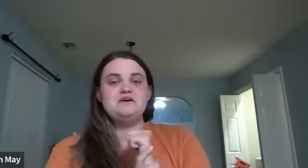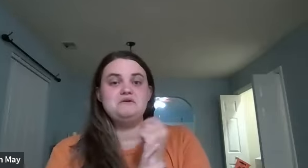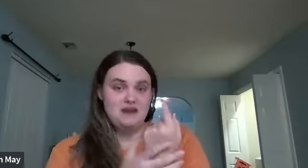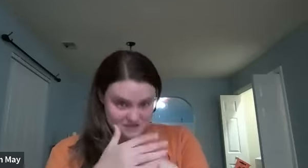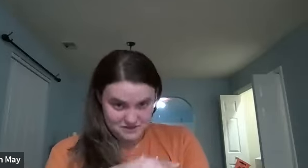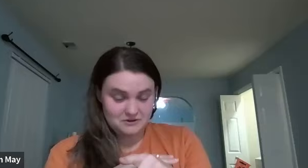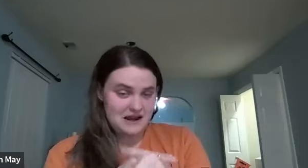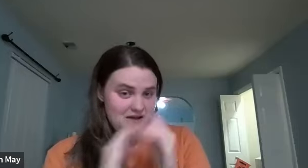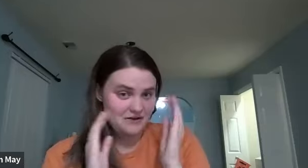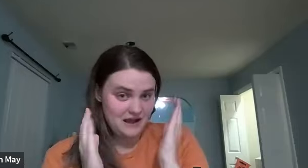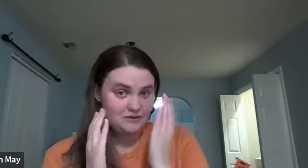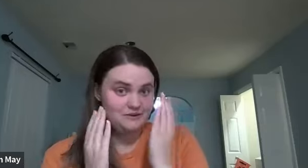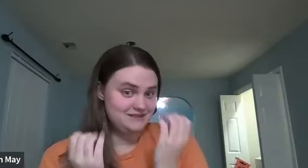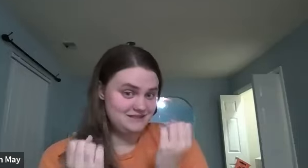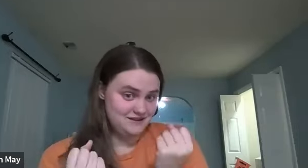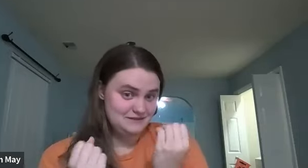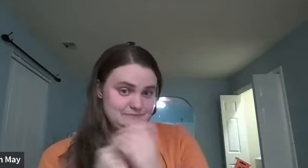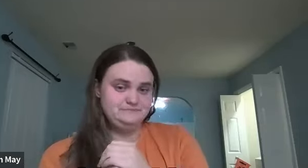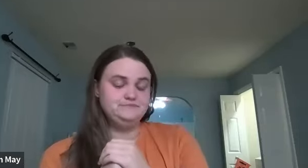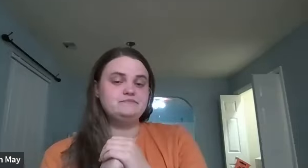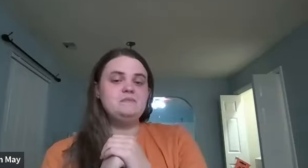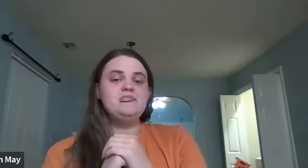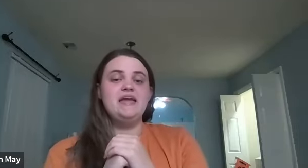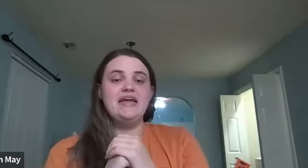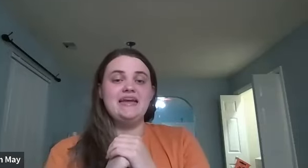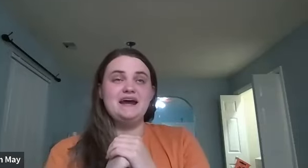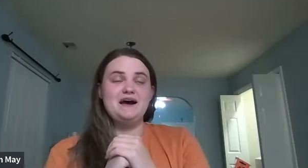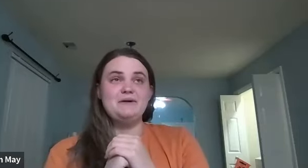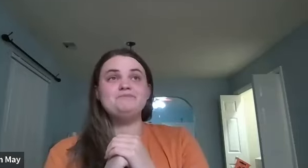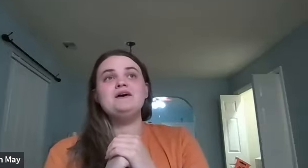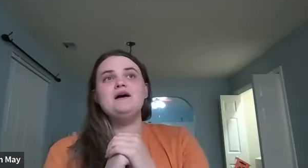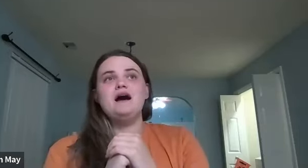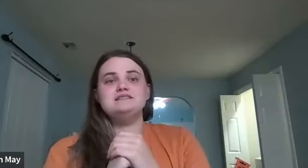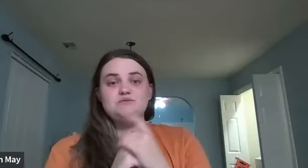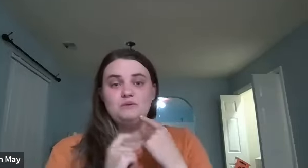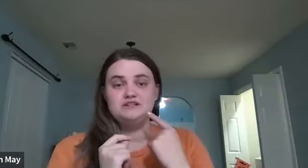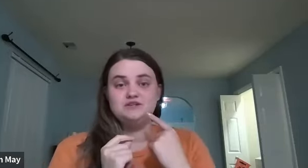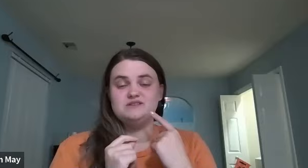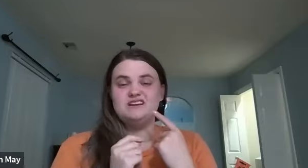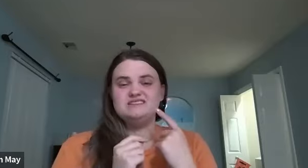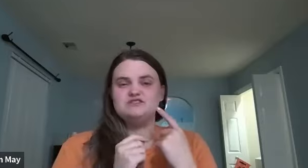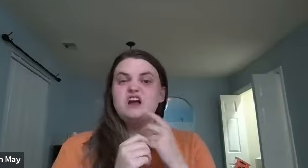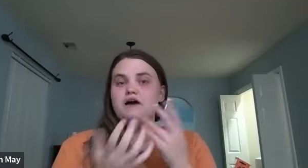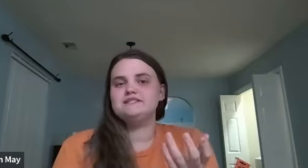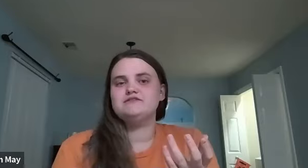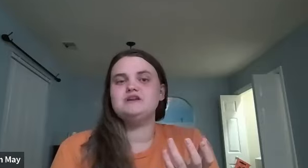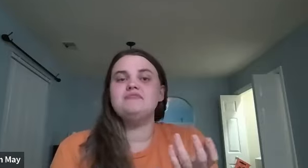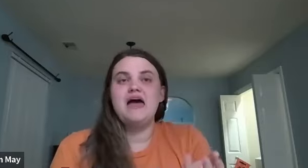So next week, we're going to have our Halloween signs. And I said what we can do is because there's not